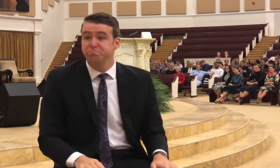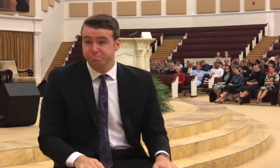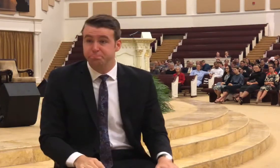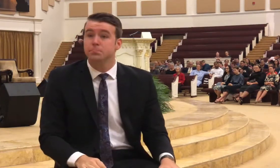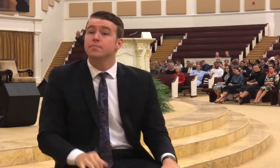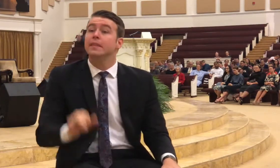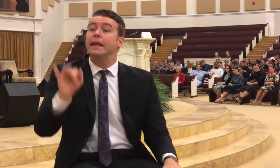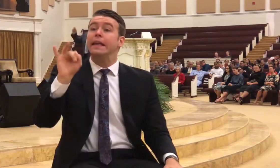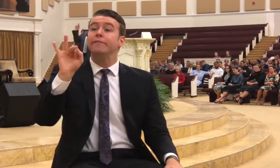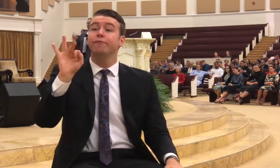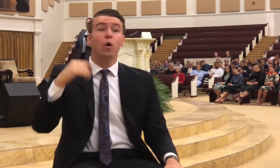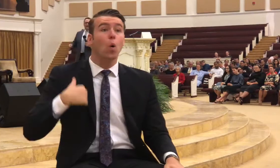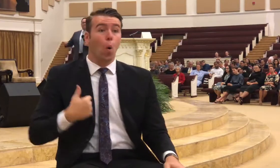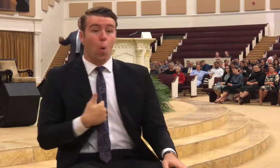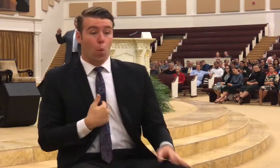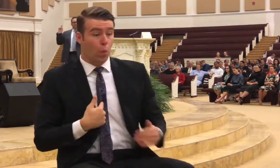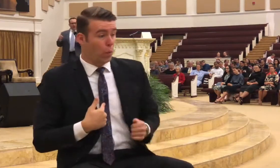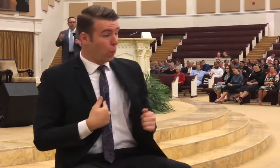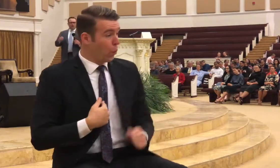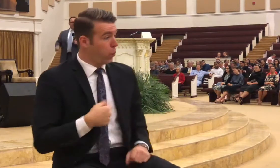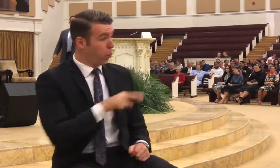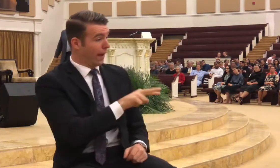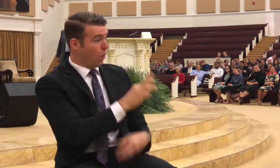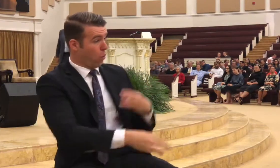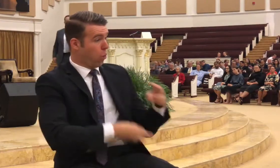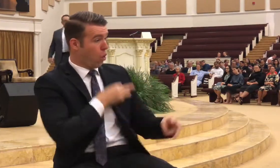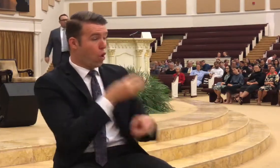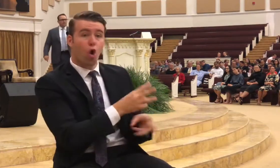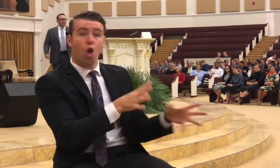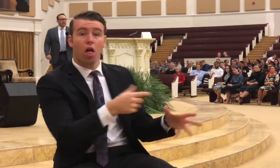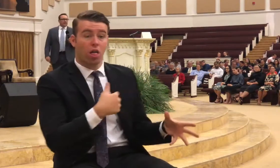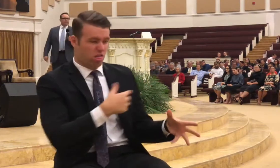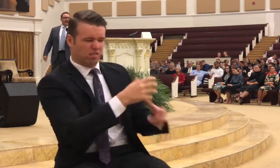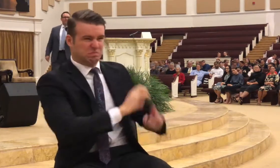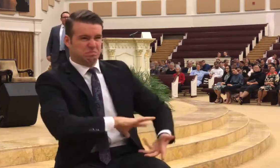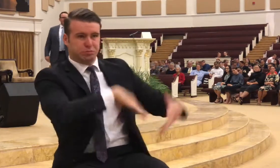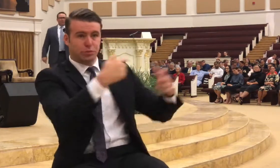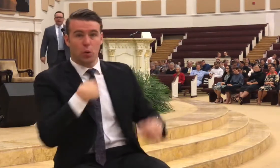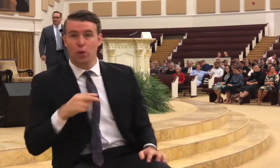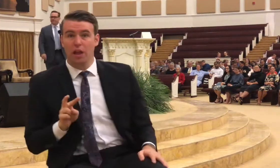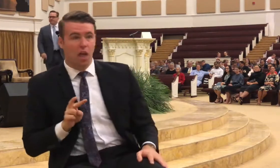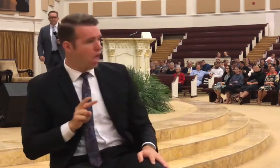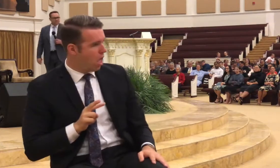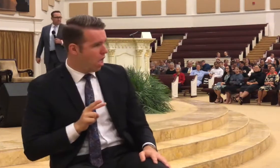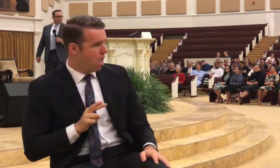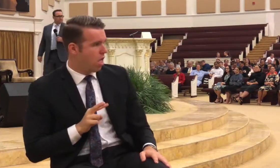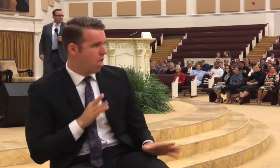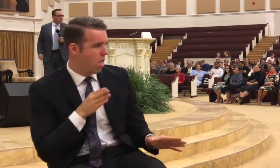And if we let ourselves get focused, it'll drive you to drink.